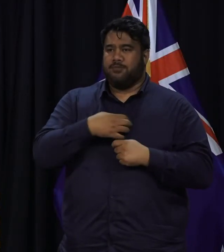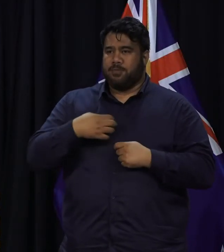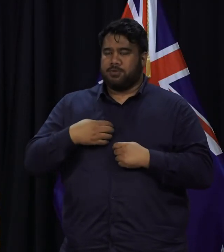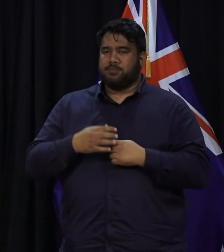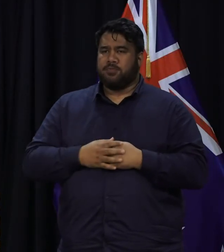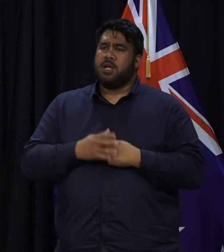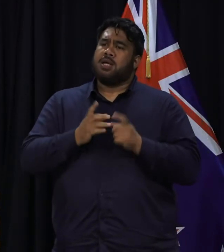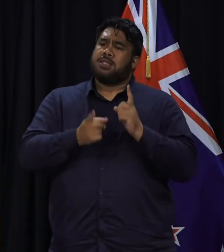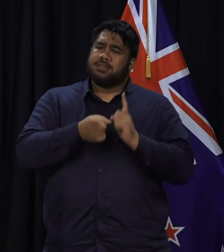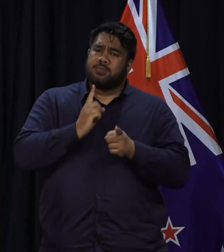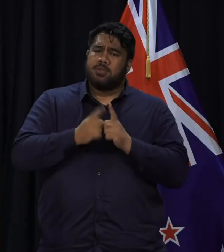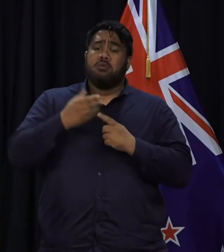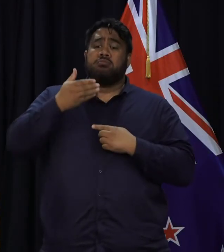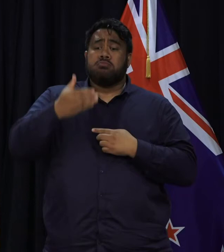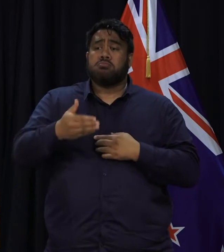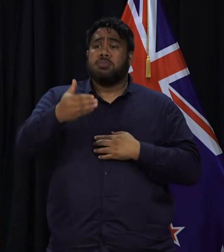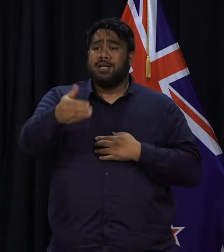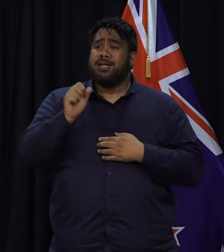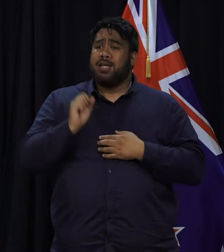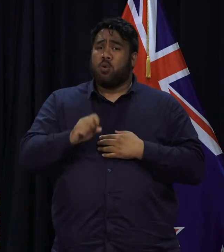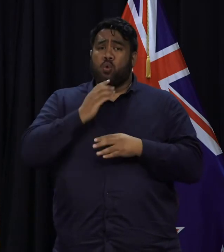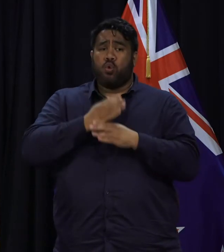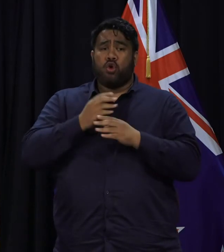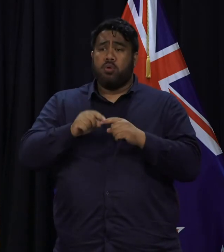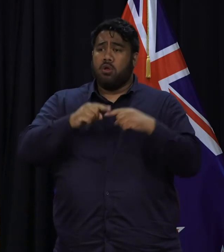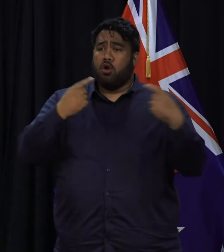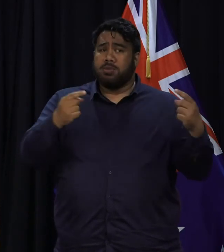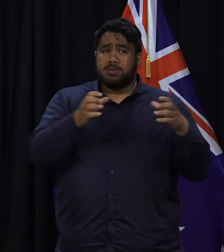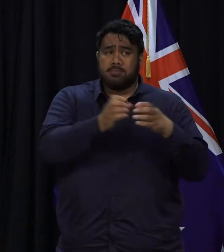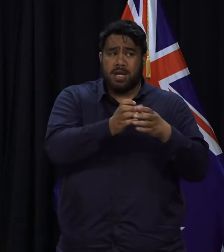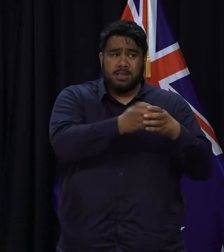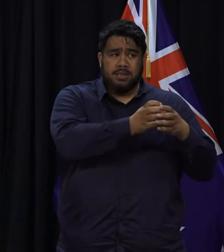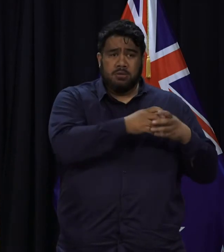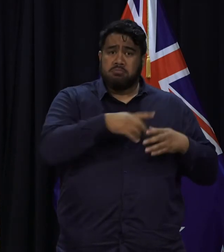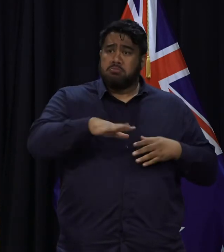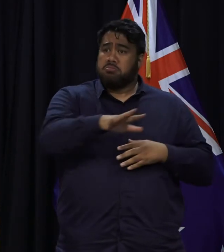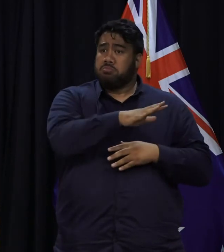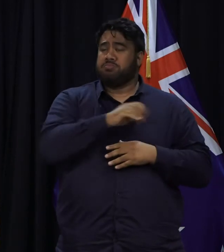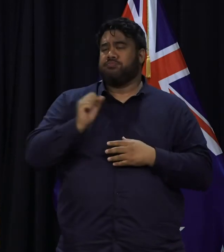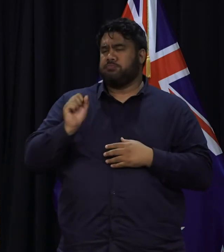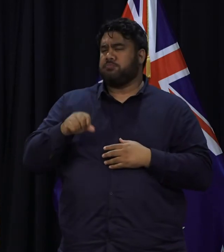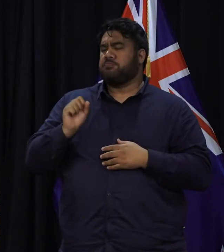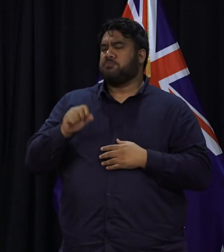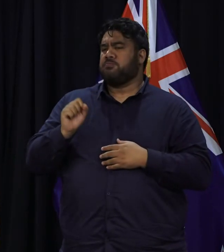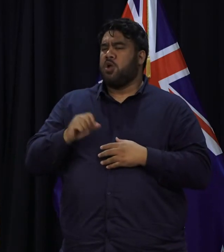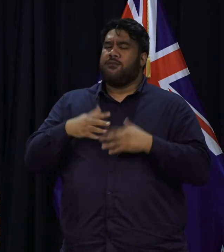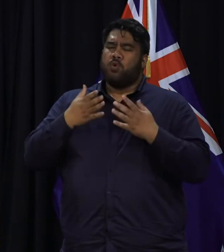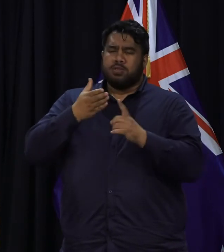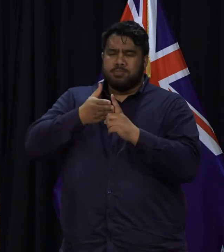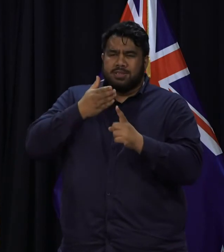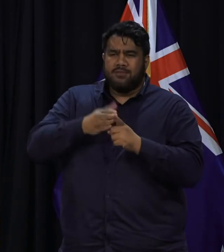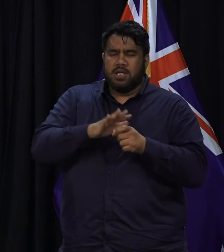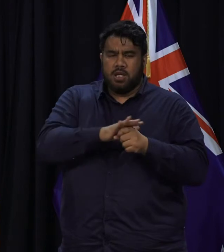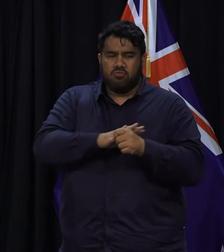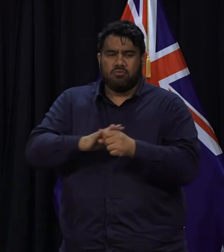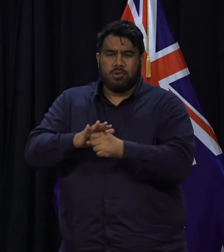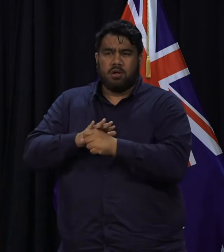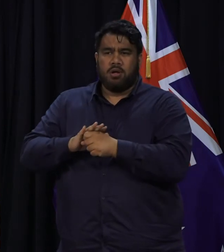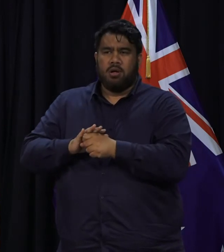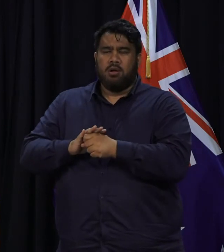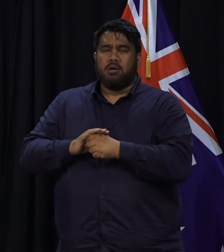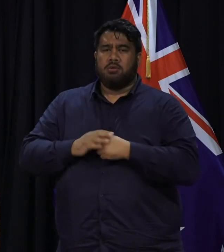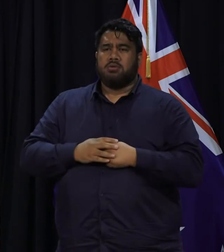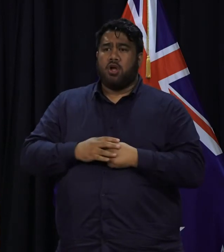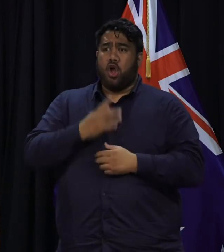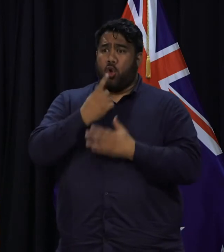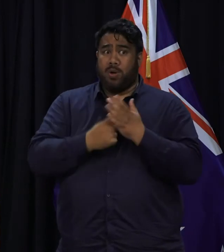look to work across the aisle, be it with the opposition or other parties, in those specific subject areas. Look, that wouldn't be limited to any